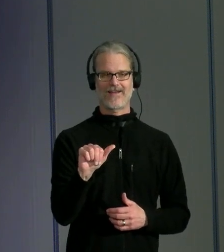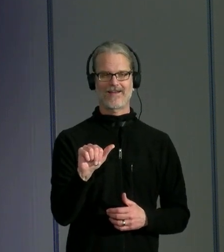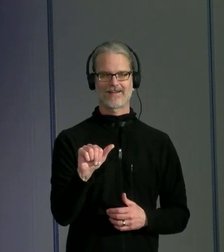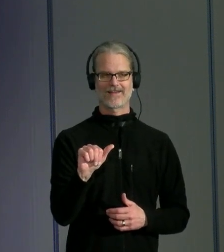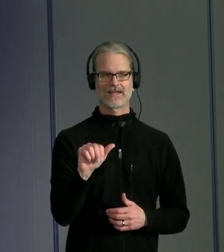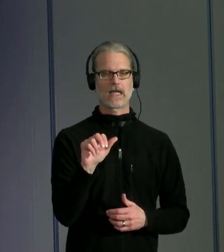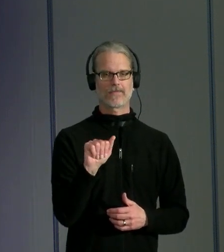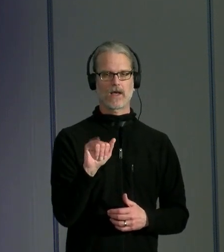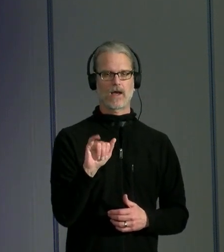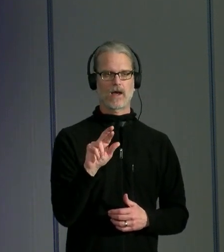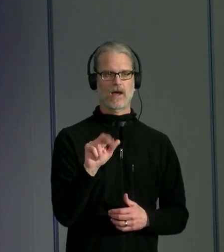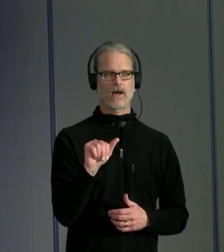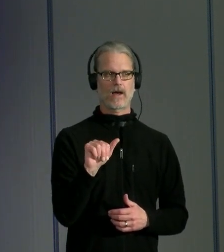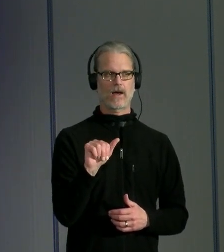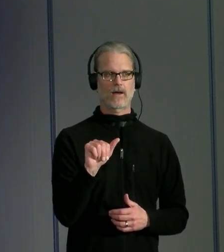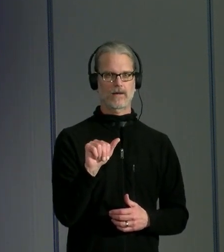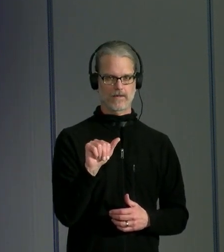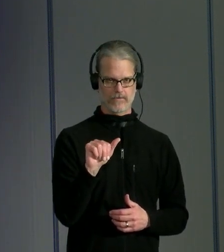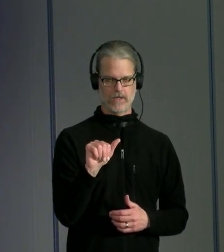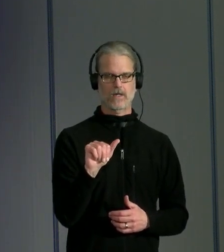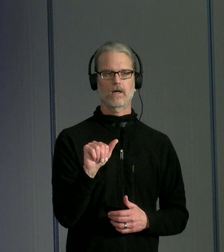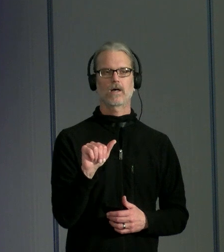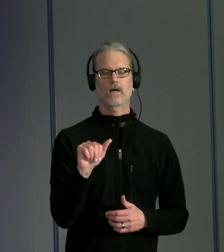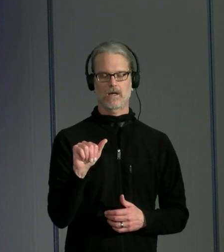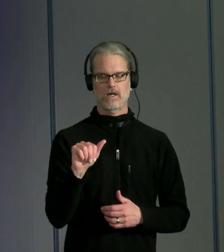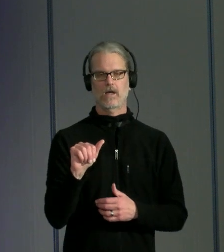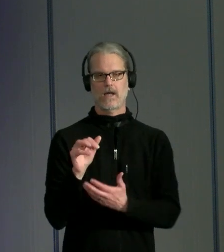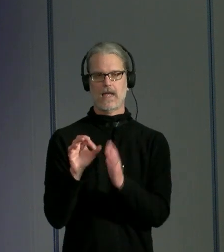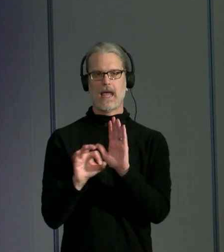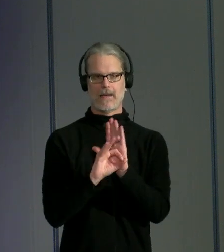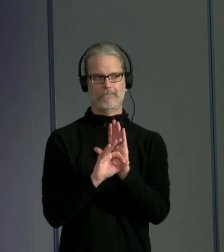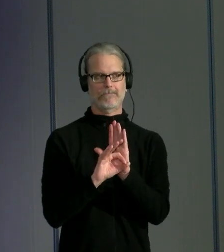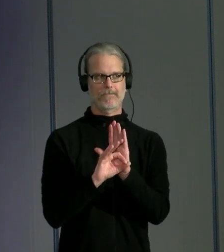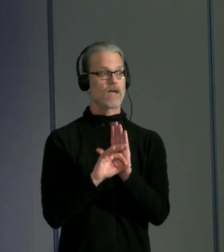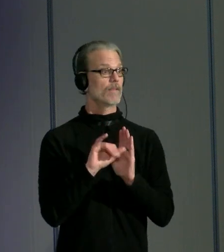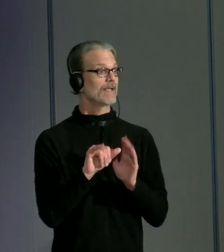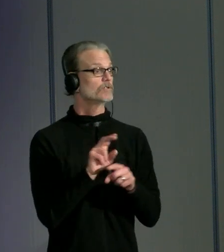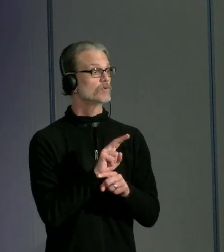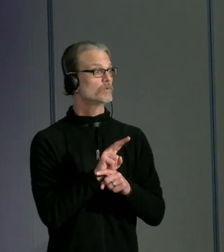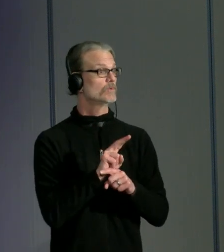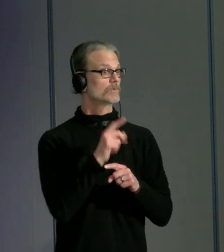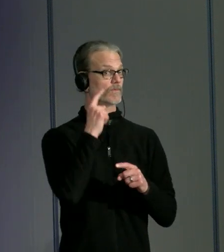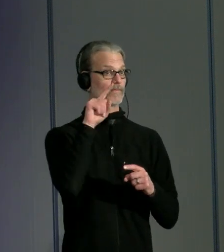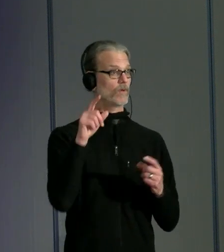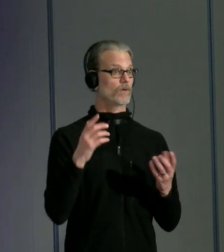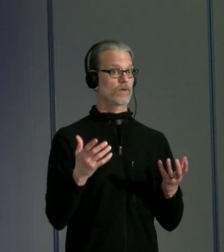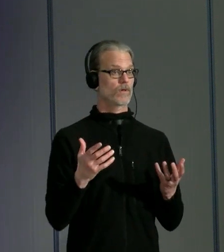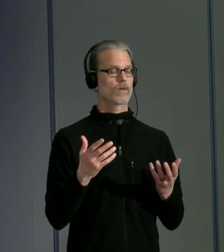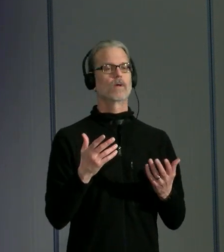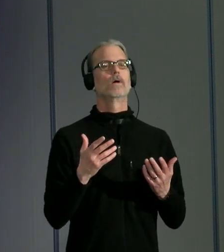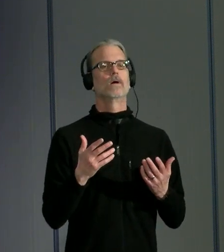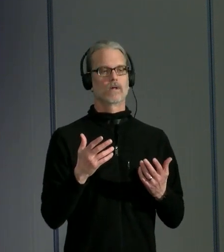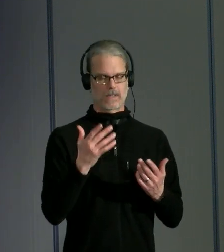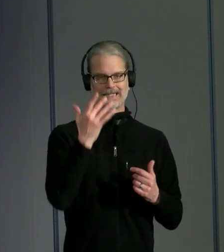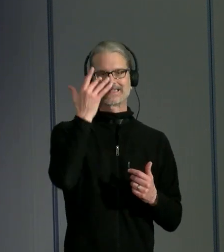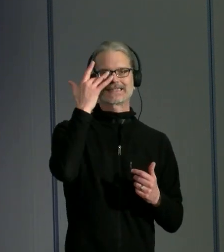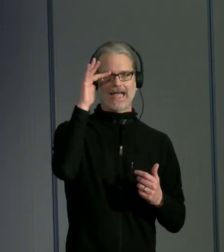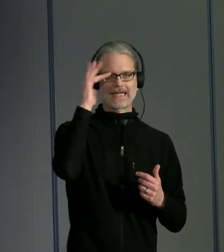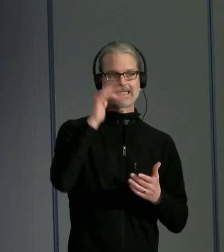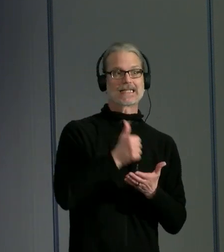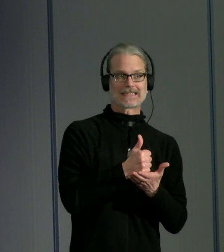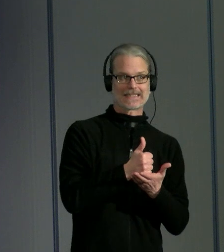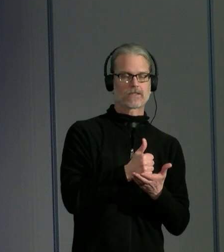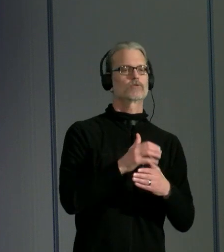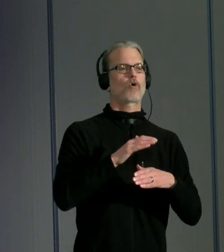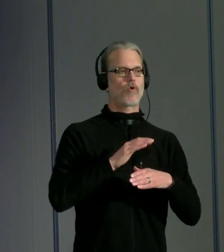the IRA I.O. app. So that's used to access sighted assistance while you're on the go